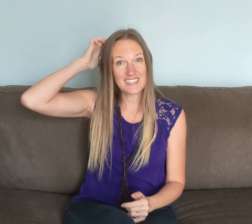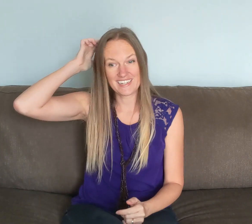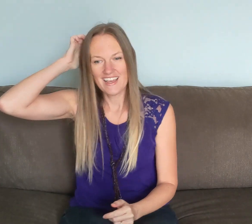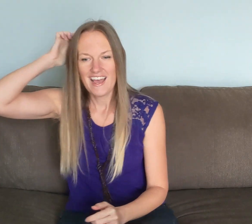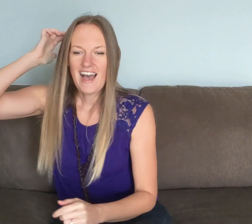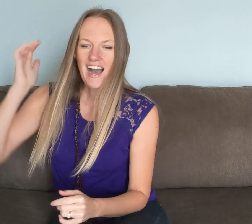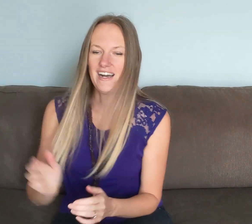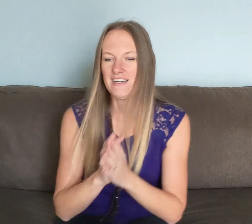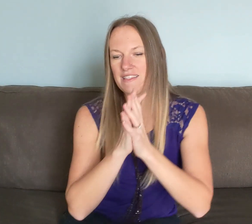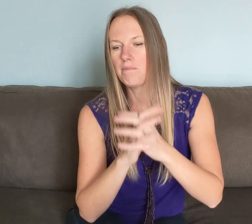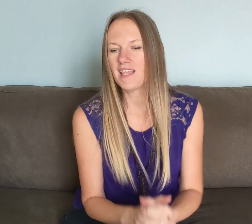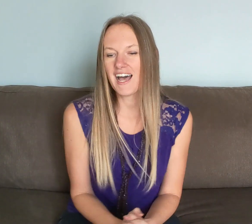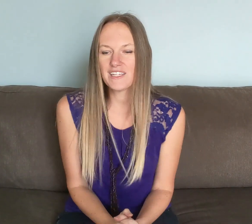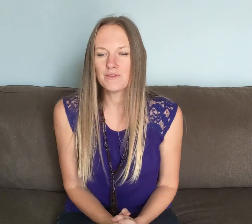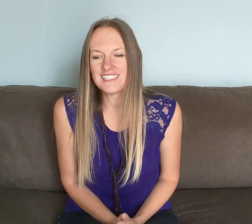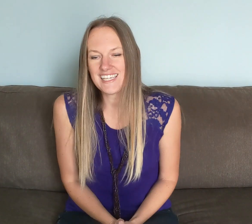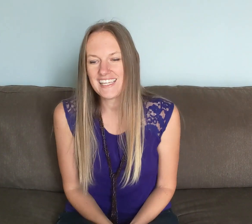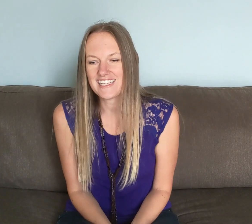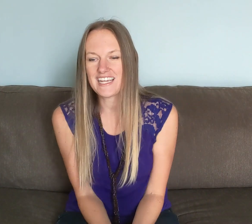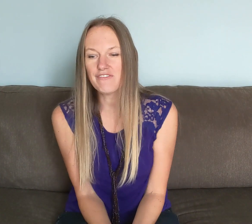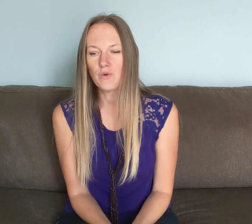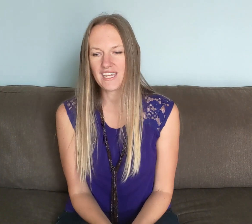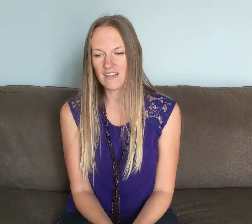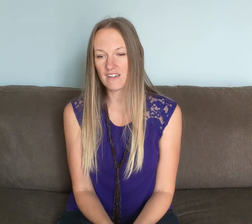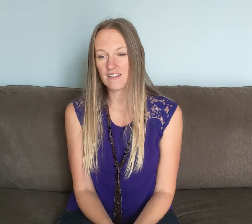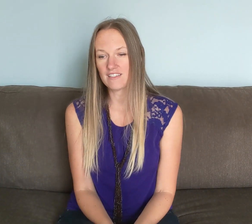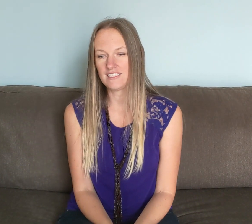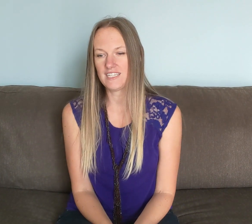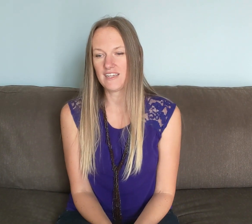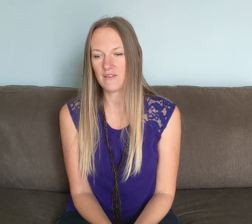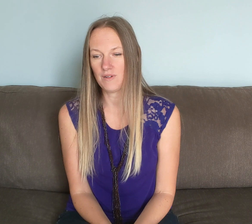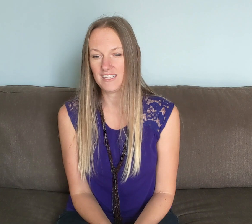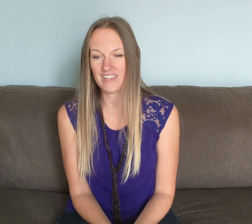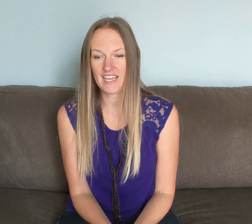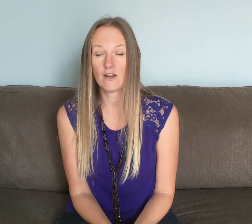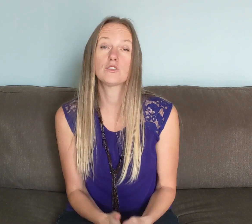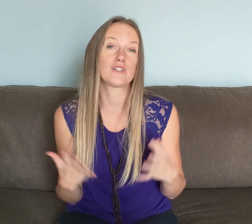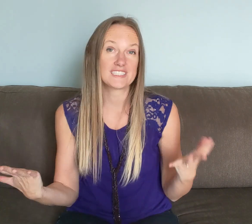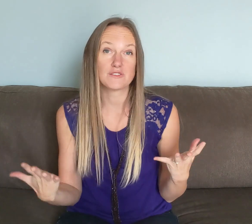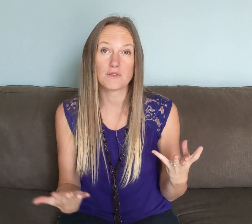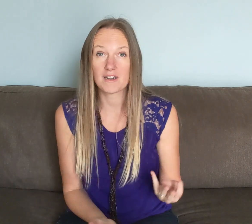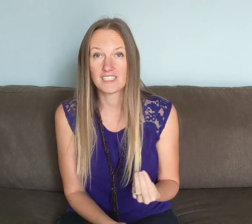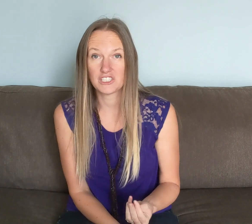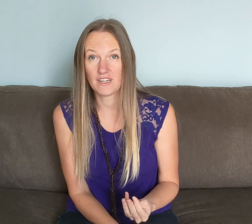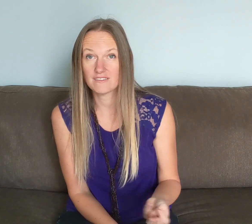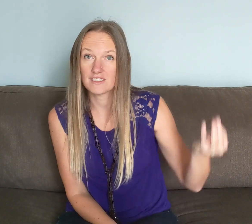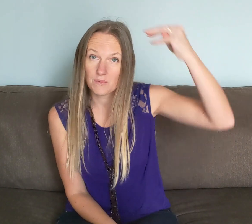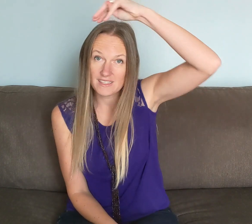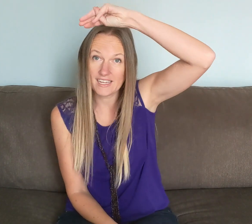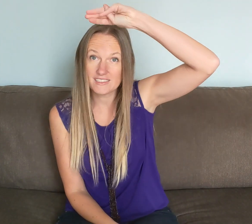started. The blind will see, the deaf will hear, the dead will live again. Oh, sorry, it starts with Mary, did you know? There's one line, so